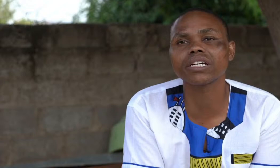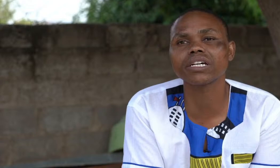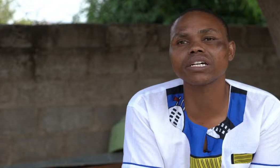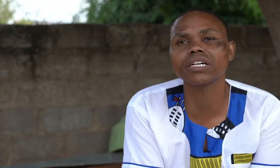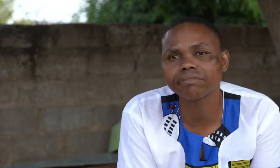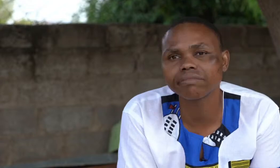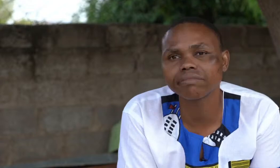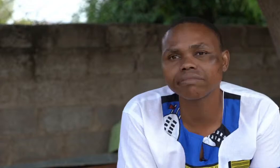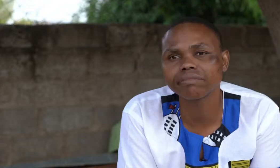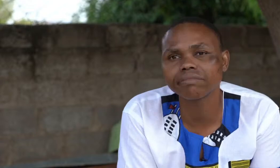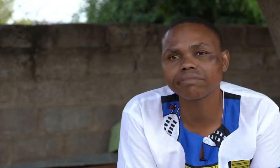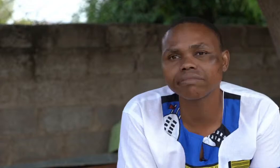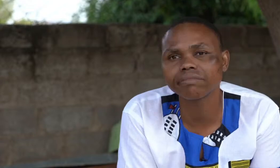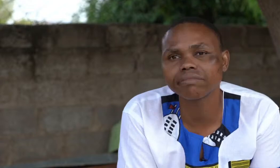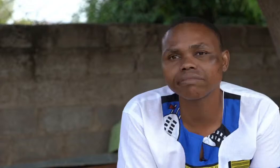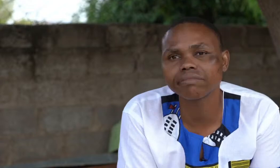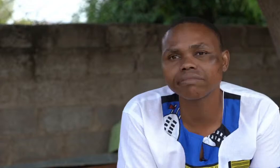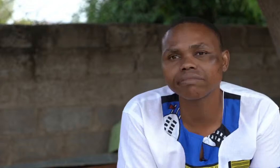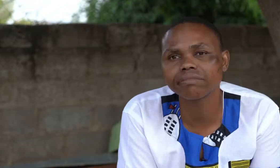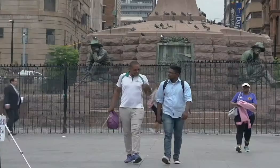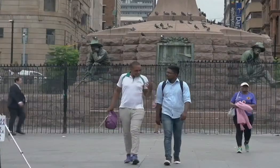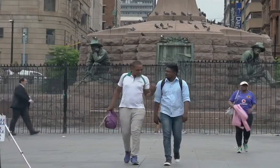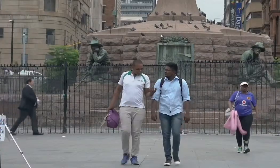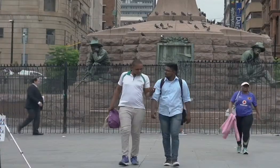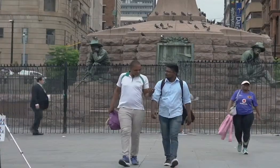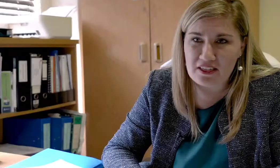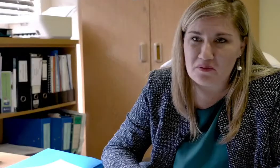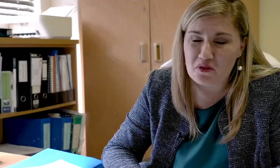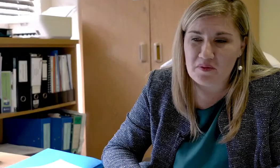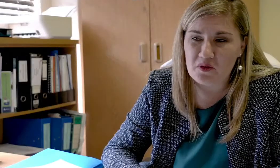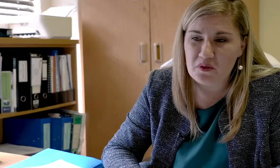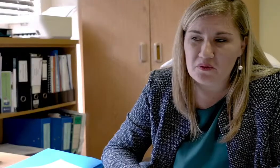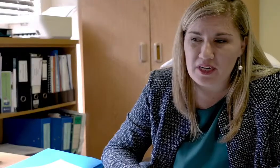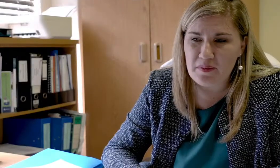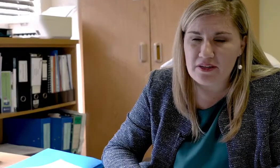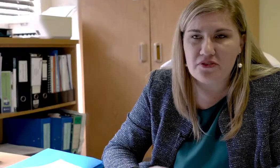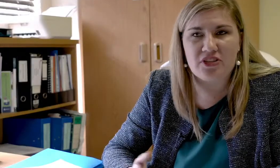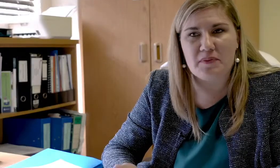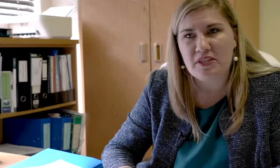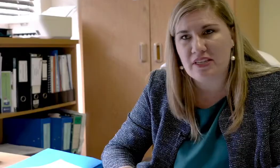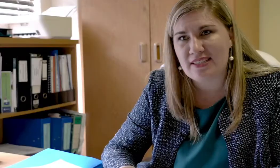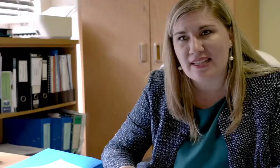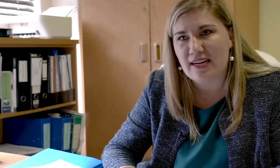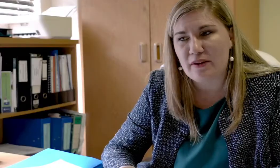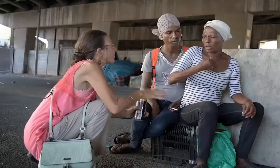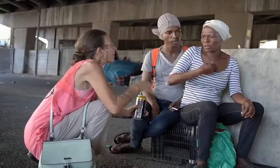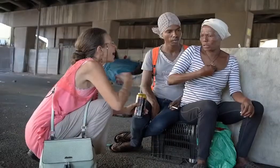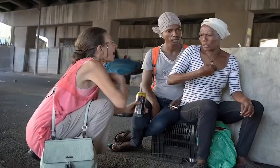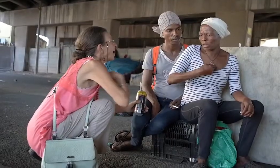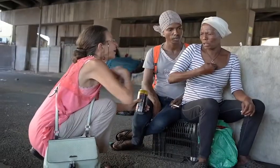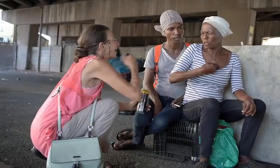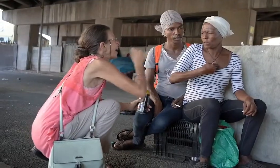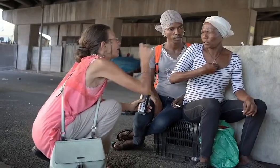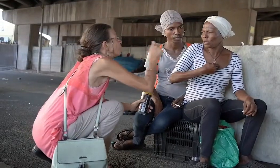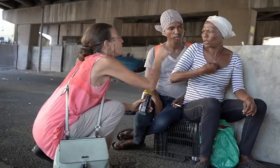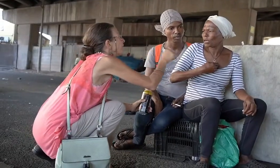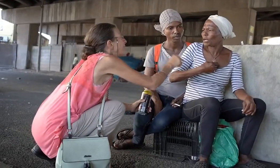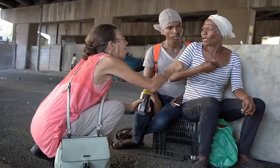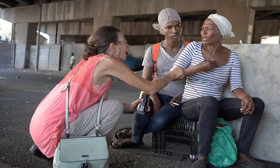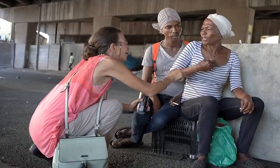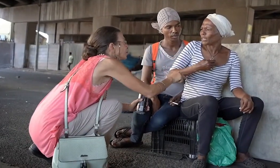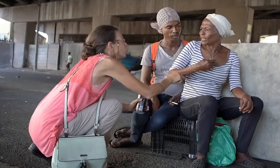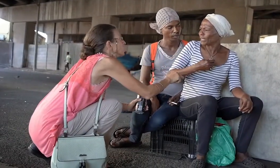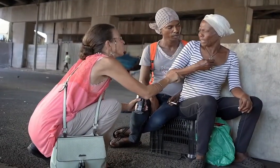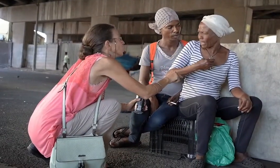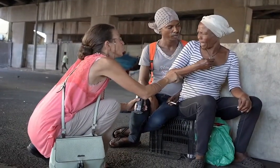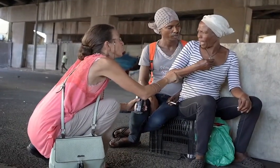project. I believe that a positive outcome for him will really be a new chapter in his life. Being treated with hepatitis C